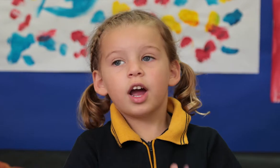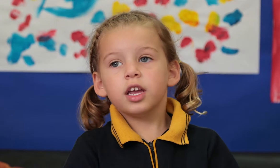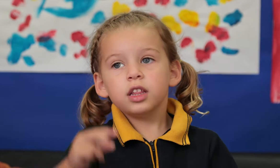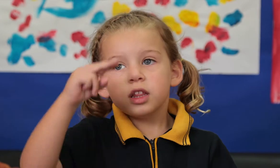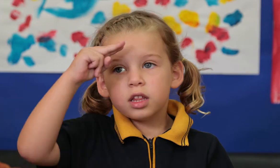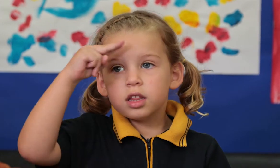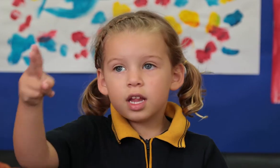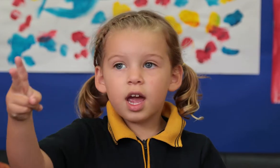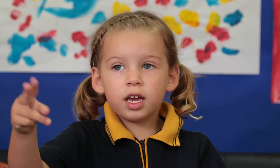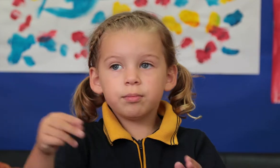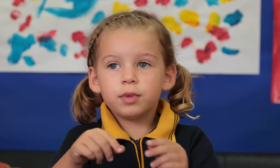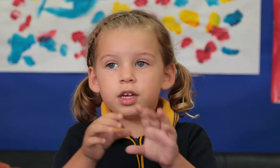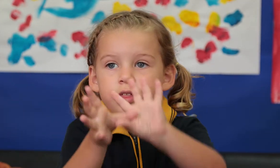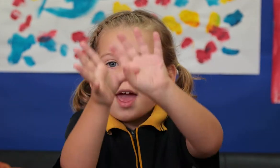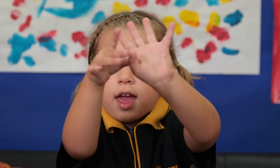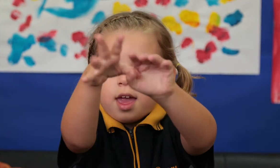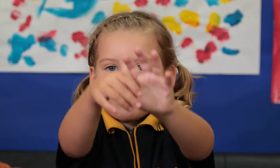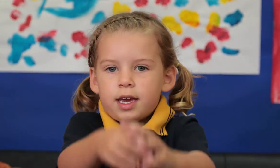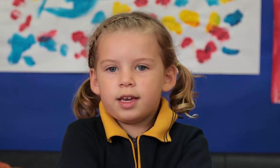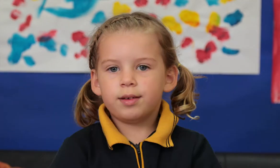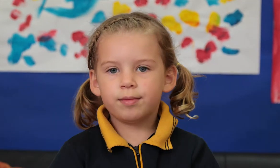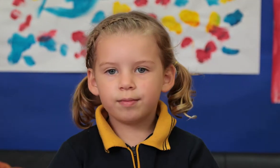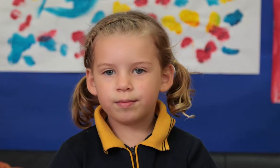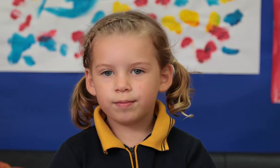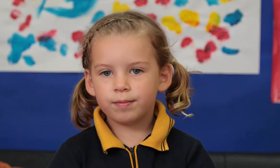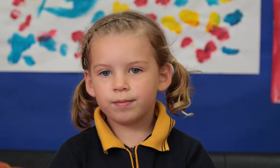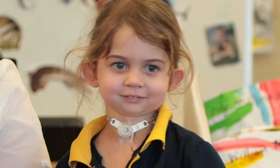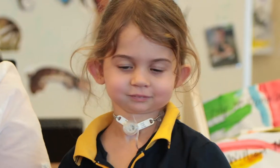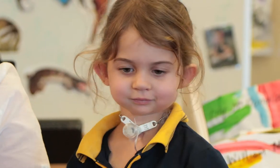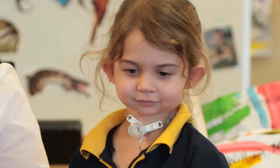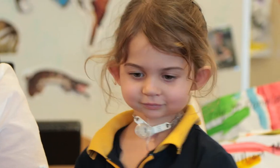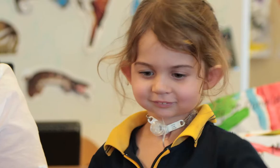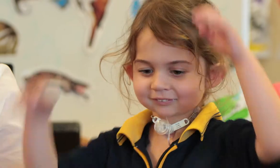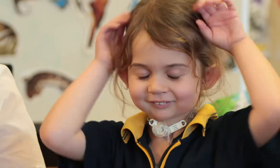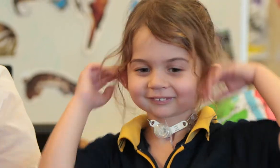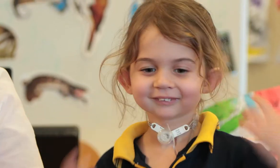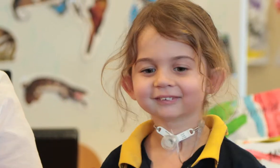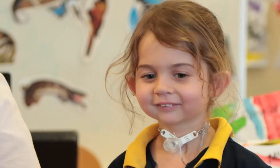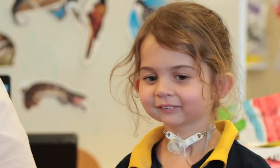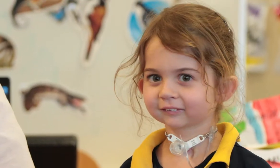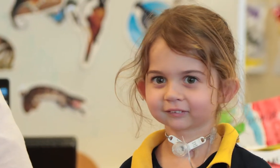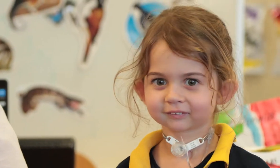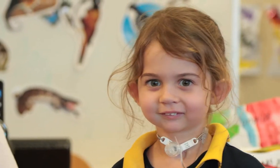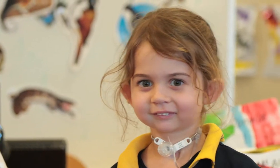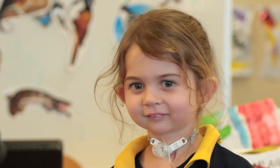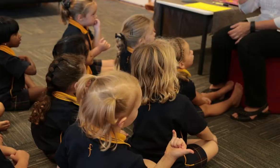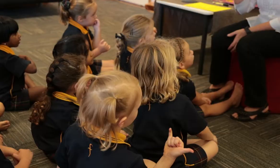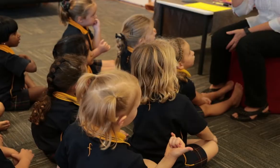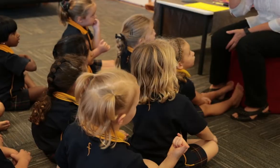sign name is Emmy. So it means when Bella goes home in the afternoon, she can talk about her